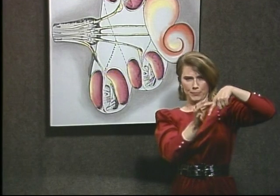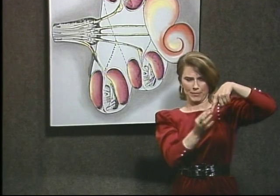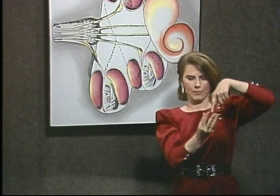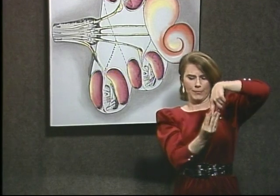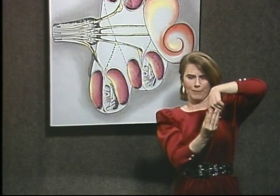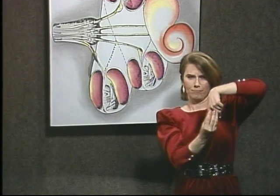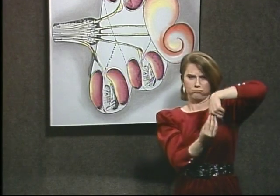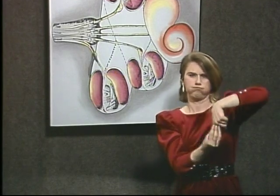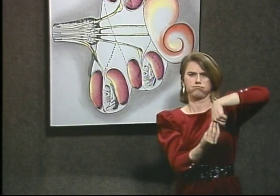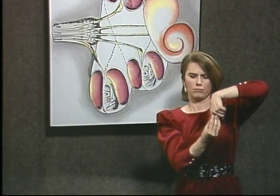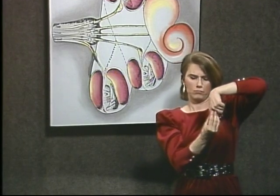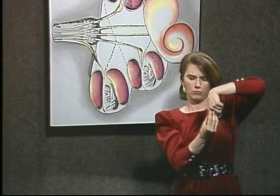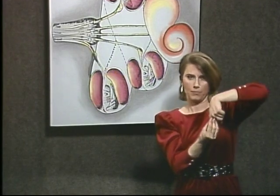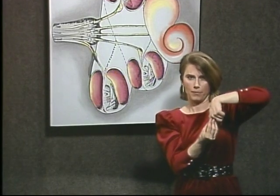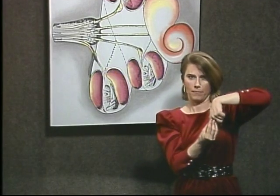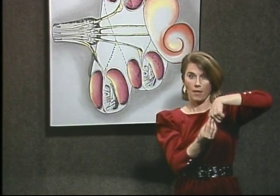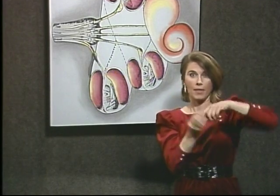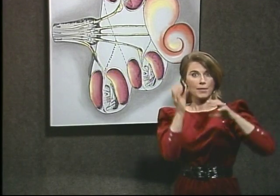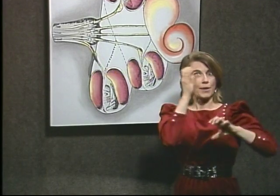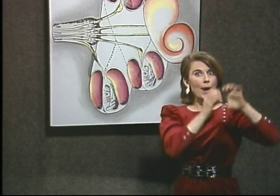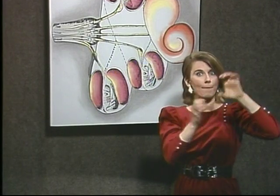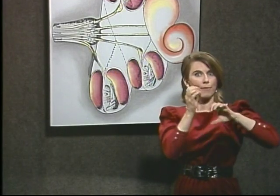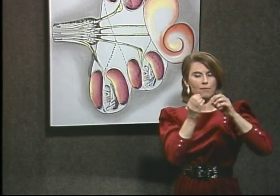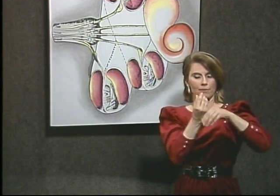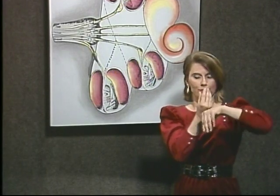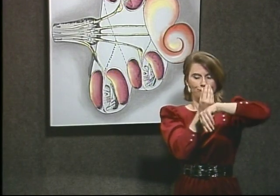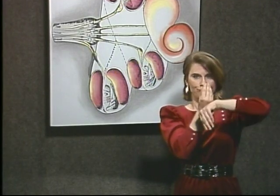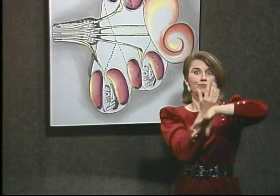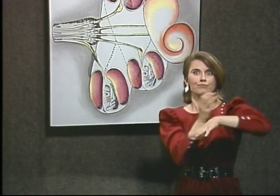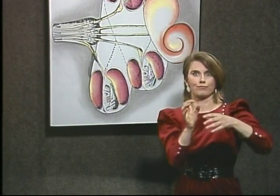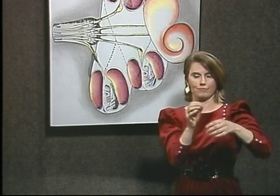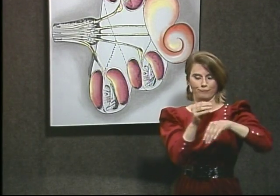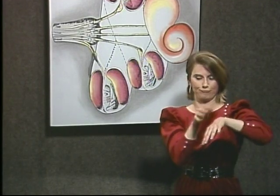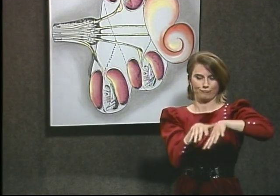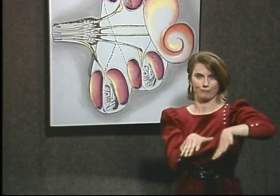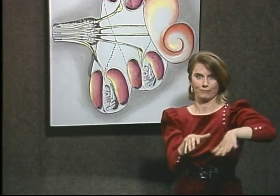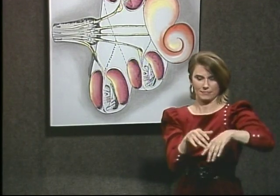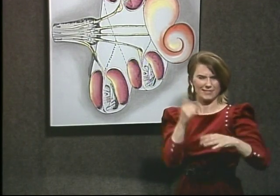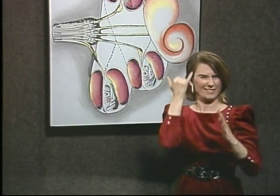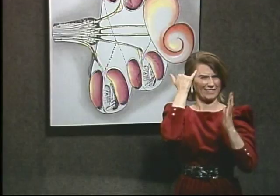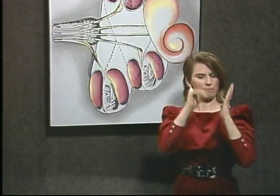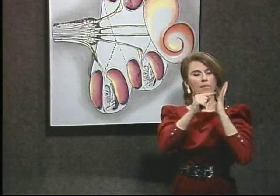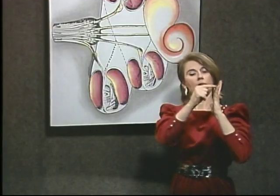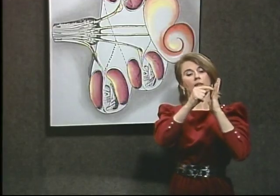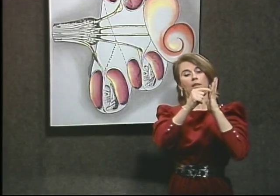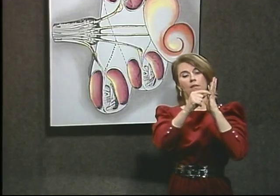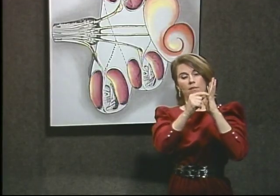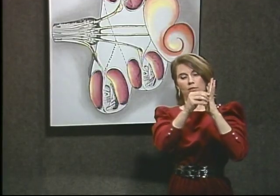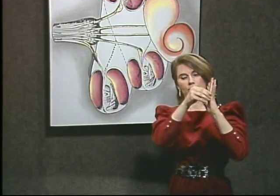As these hair cells move and press down, an electrochemical reaction occurs,